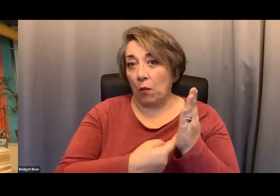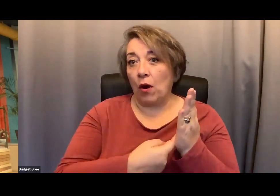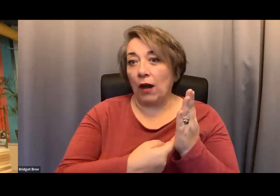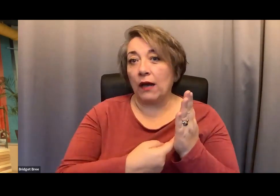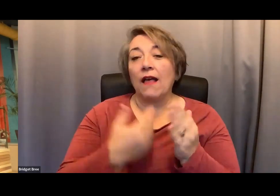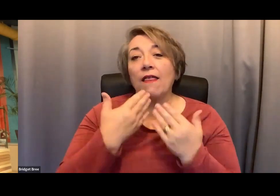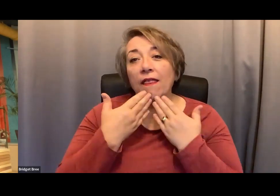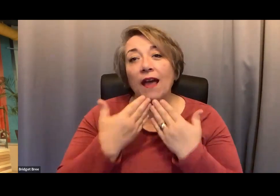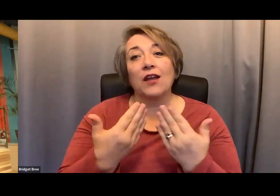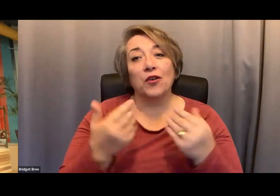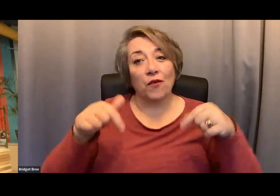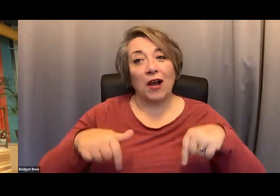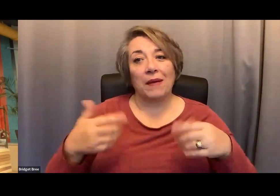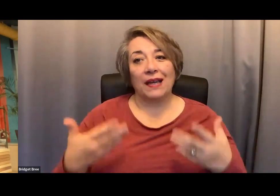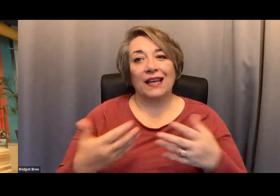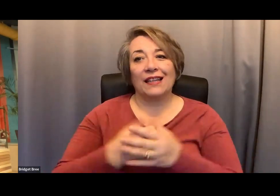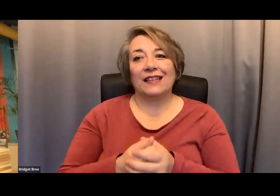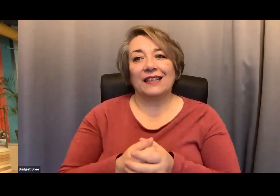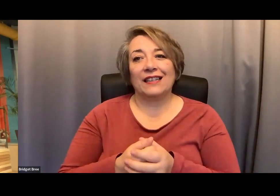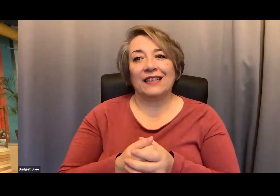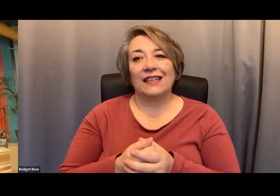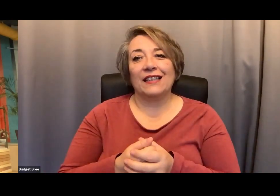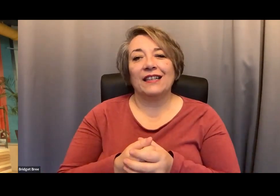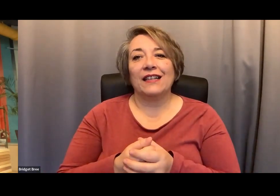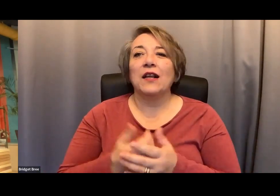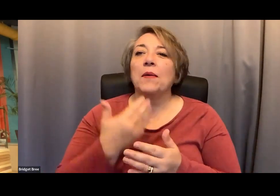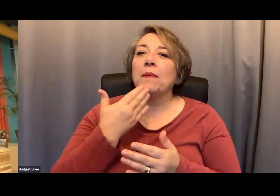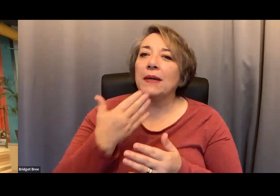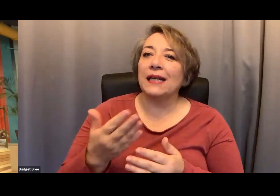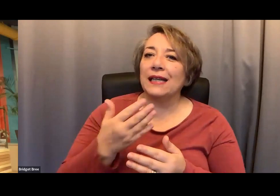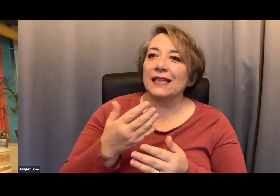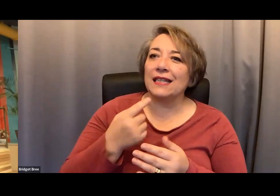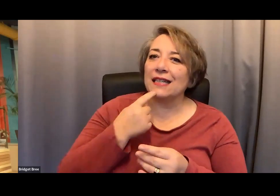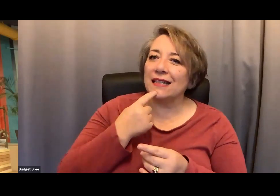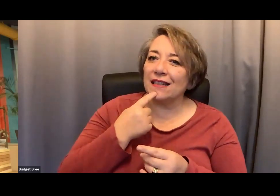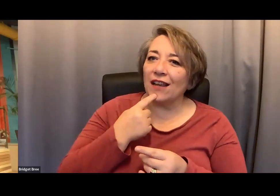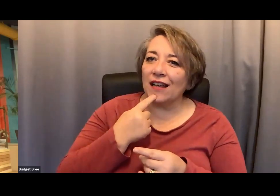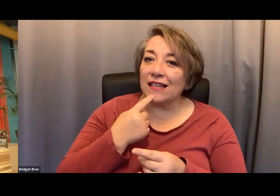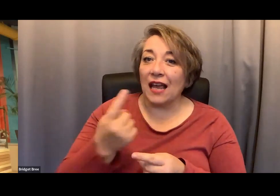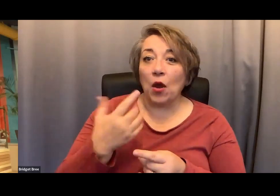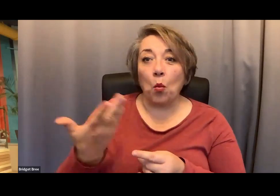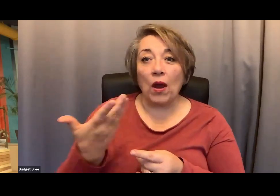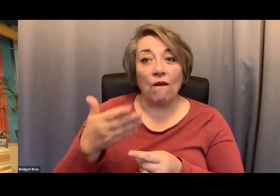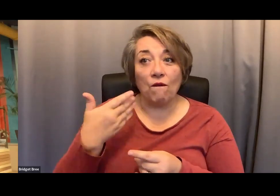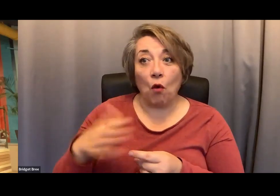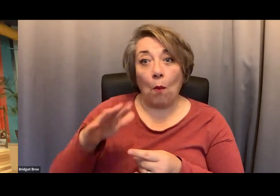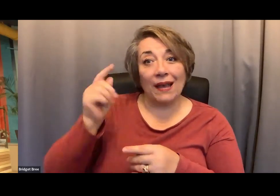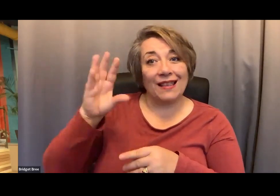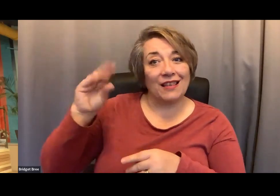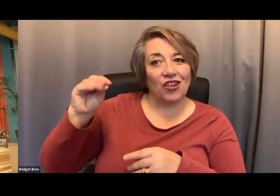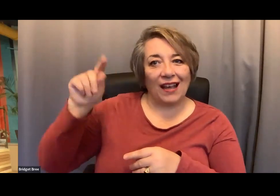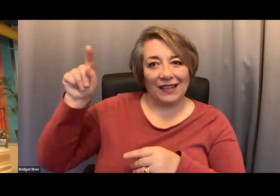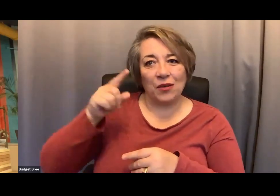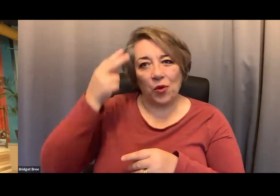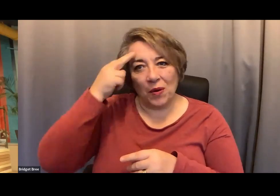joining all of us. Thank you for joining everybody in the chat. Please share where you're joining us from and what you're interested in and what your name